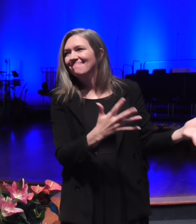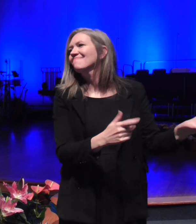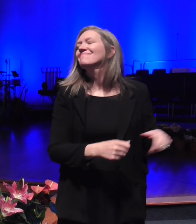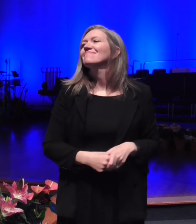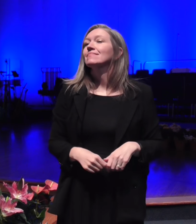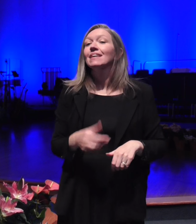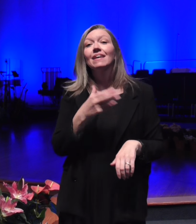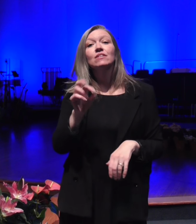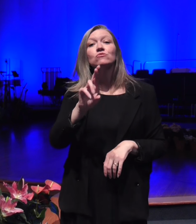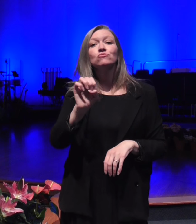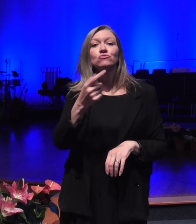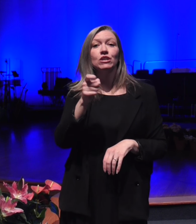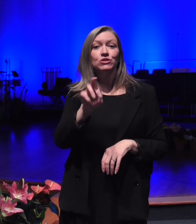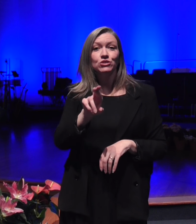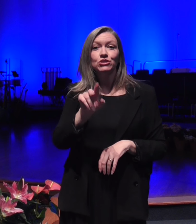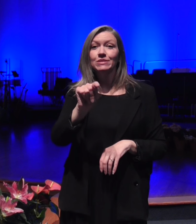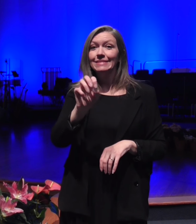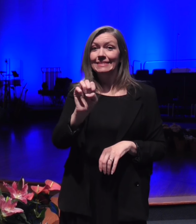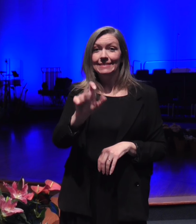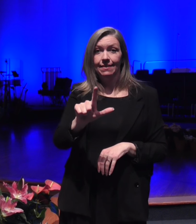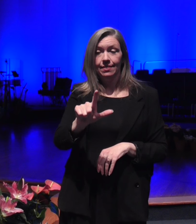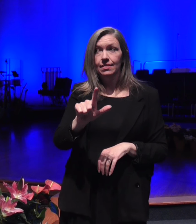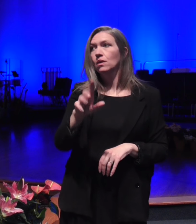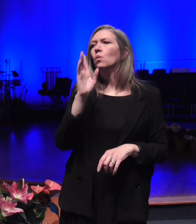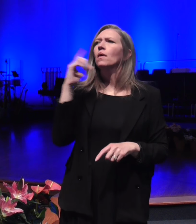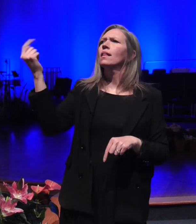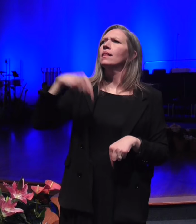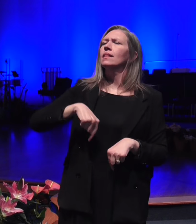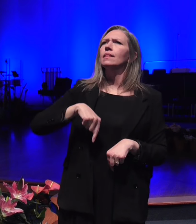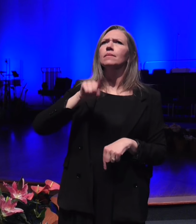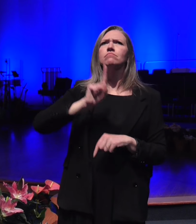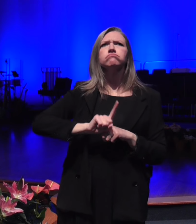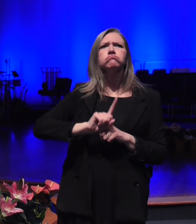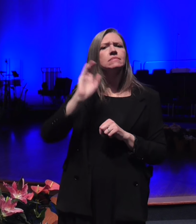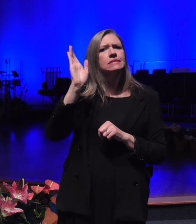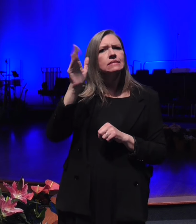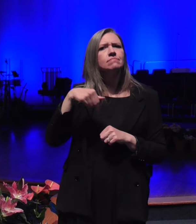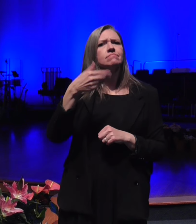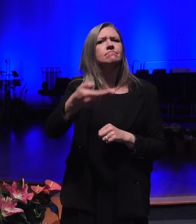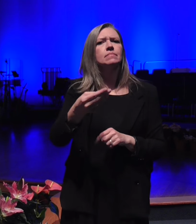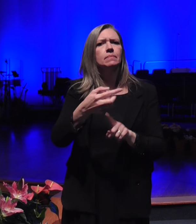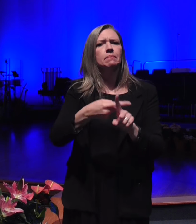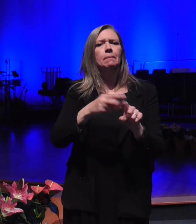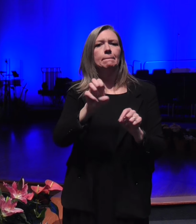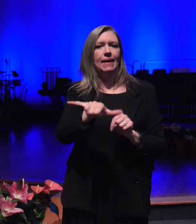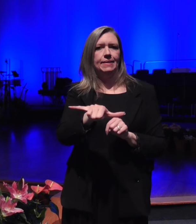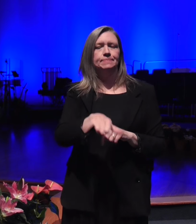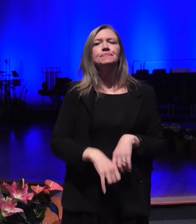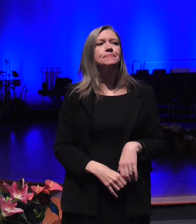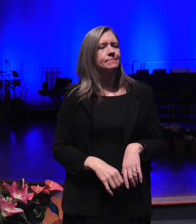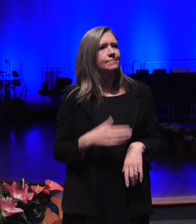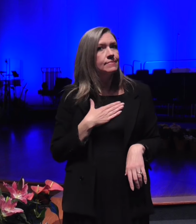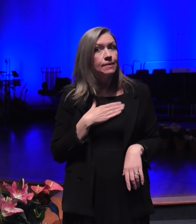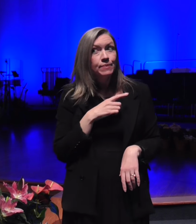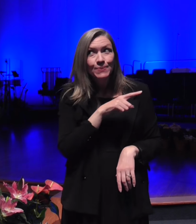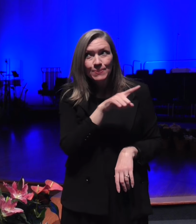and Roger Teal, who will be back here speaking in May. I'm so glad you're